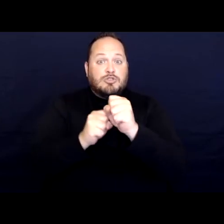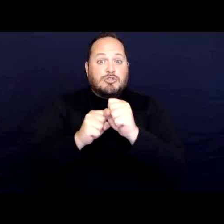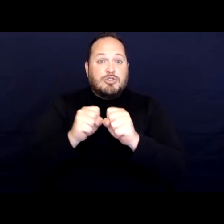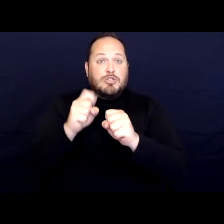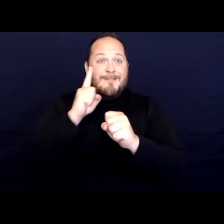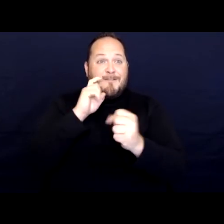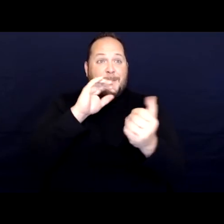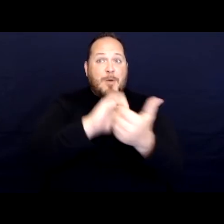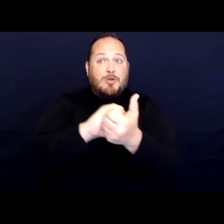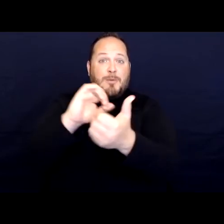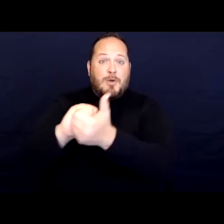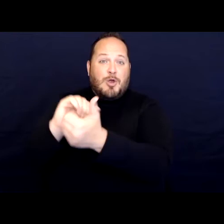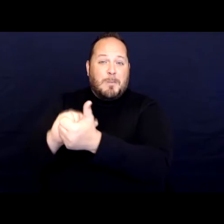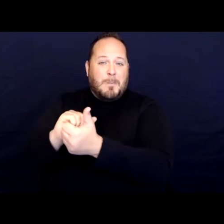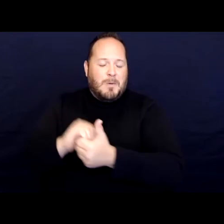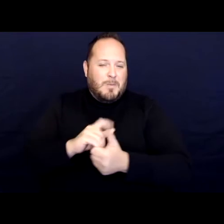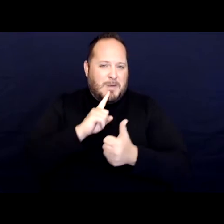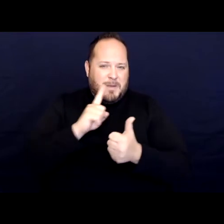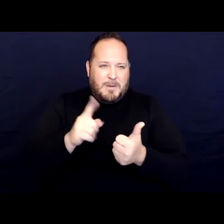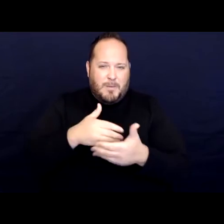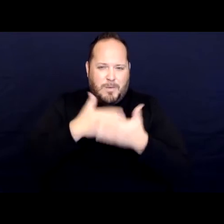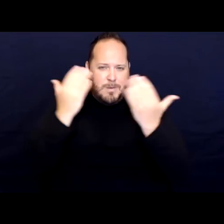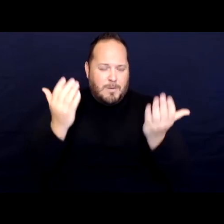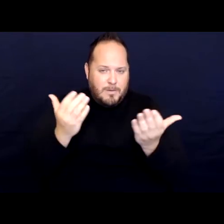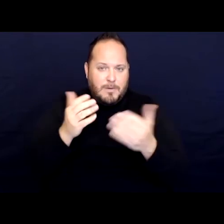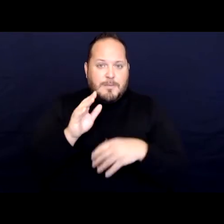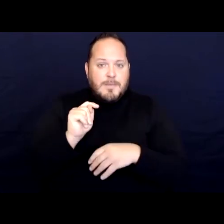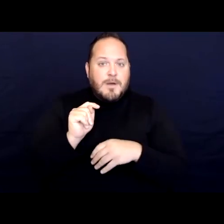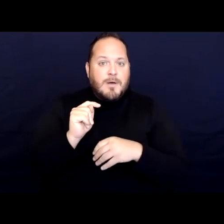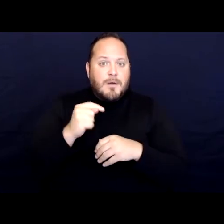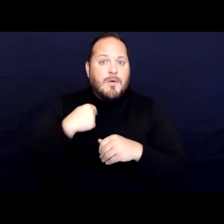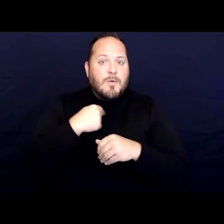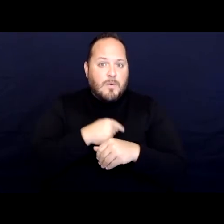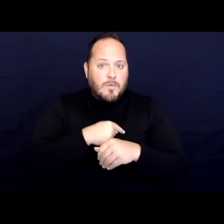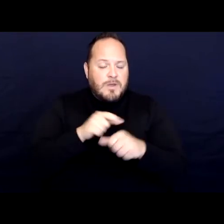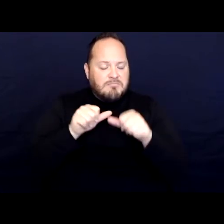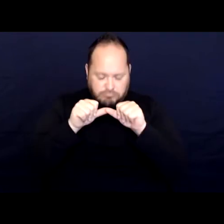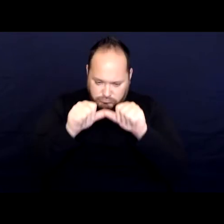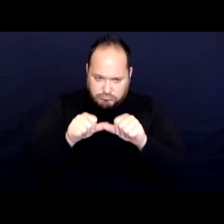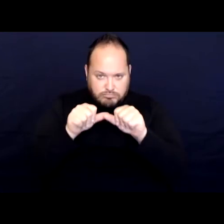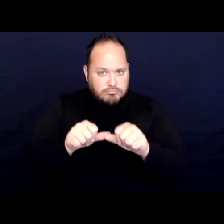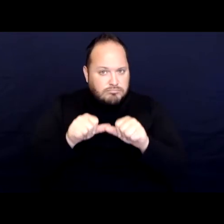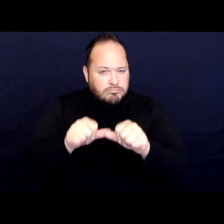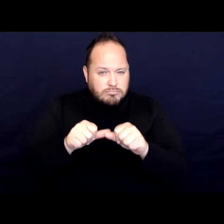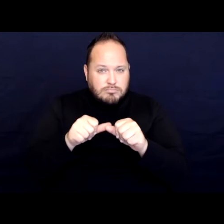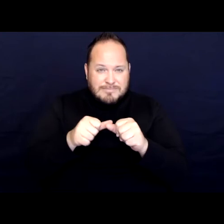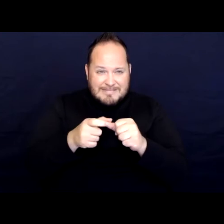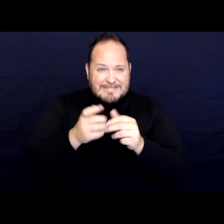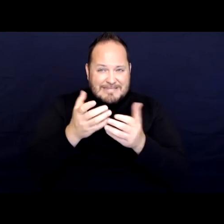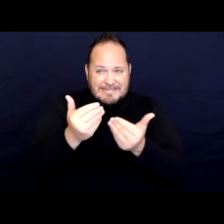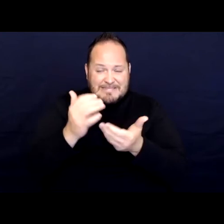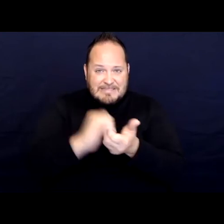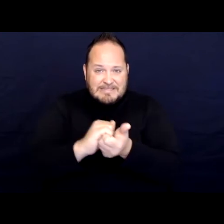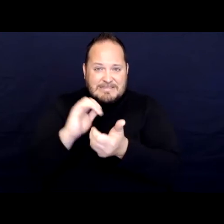Um, and but we, kept at it, made sure that we were joining